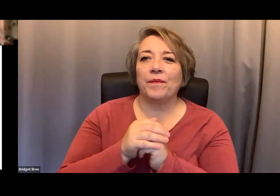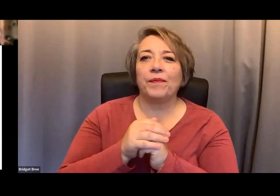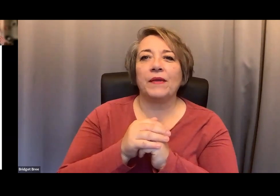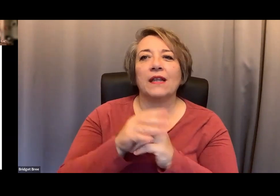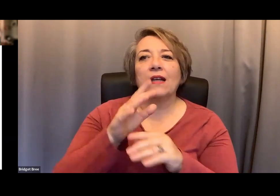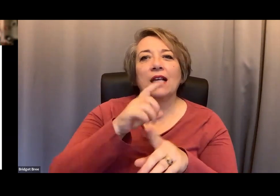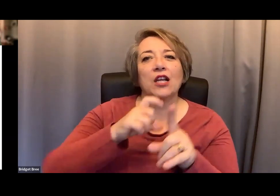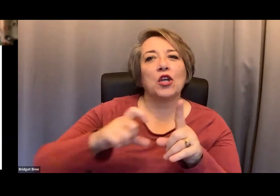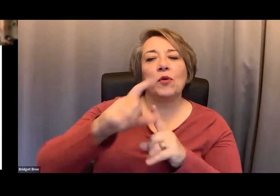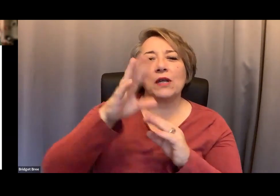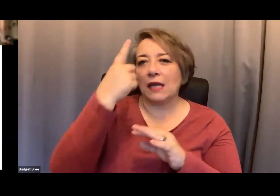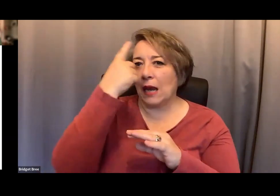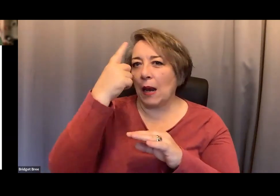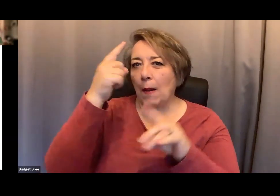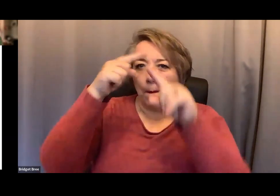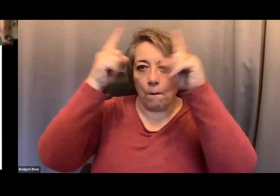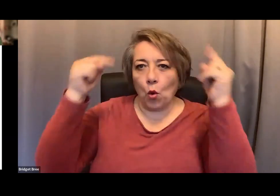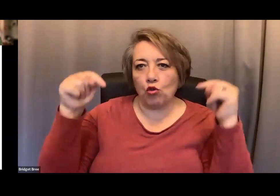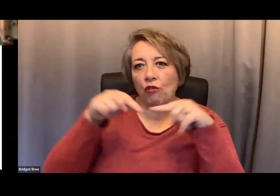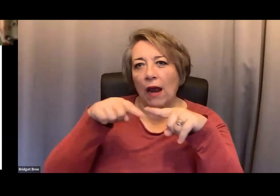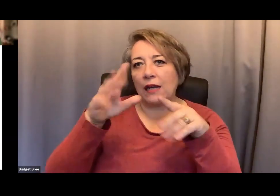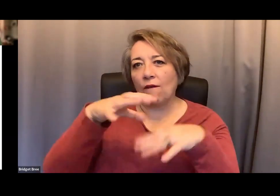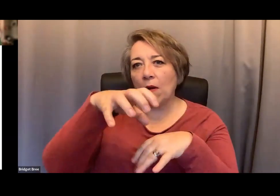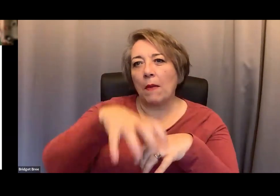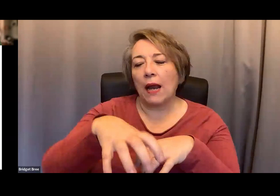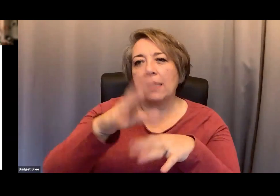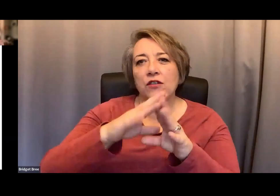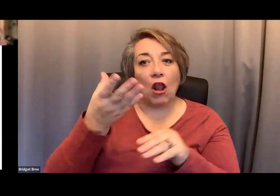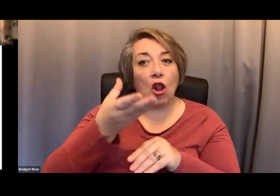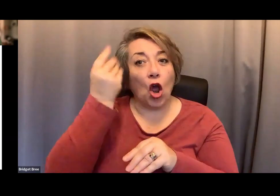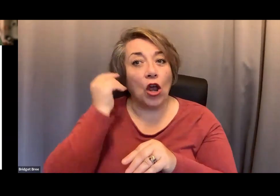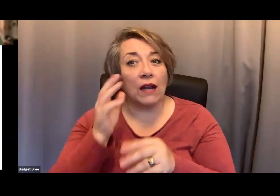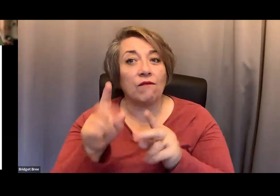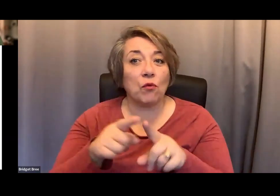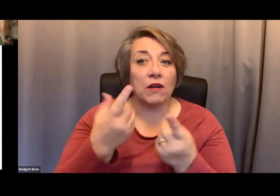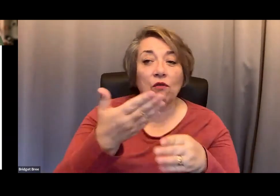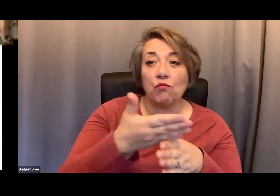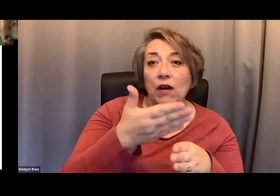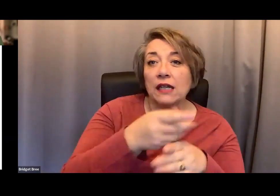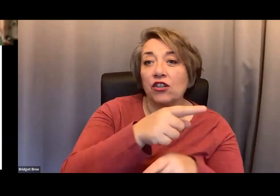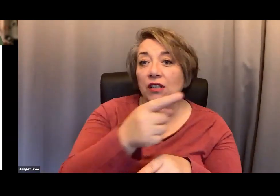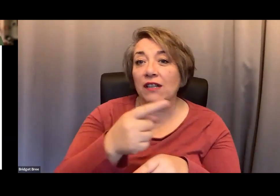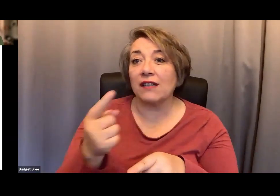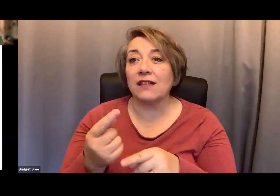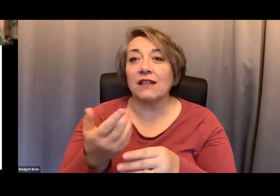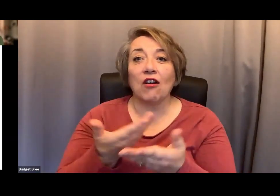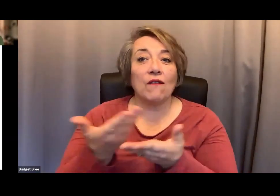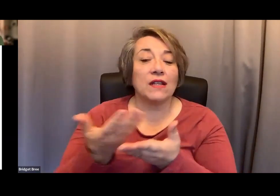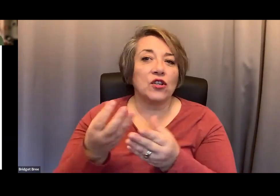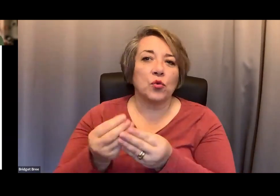learning, journeys, visits to Centre of Alternative Technologies and learning from their practitioners, conversations with authors